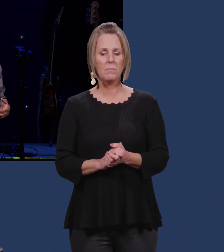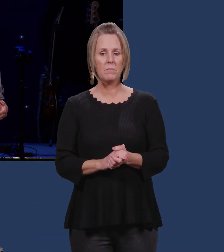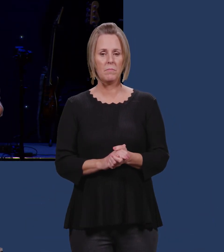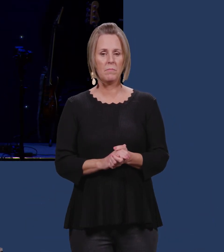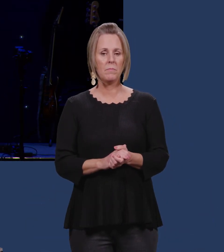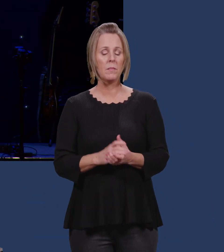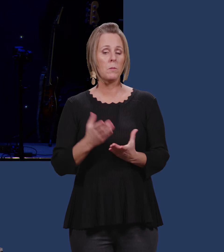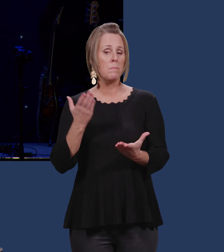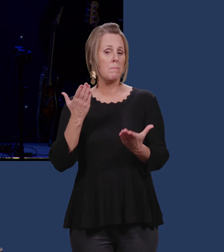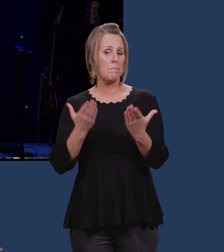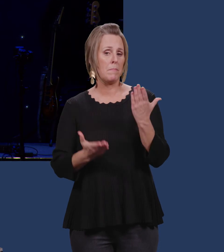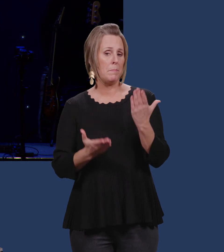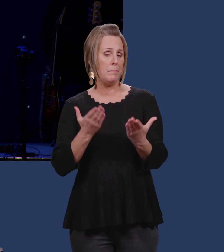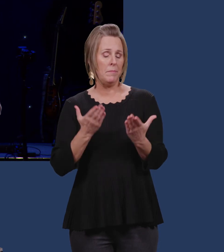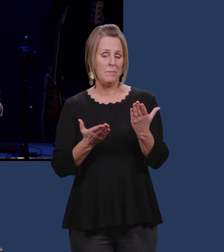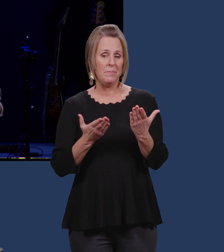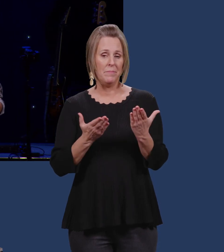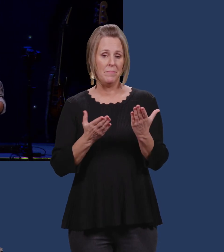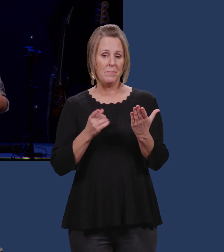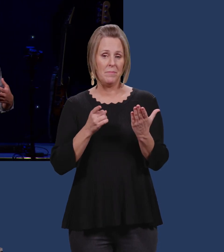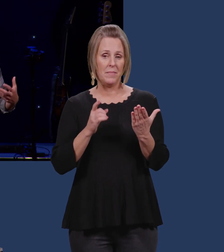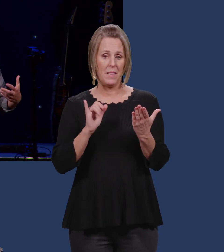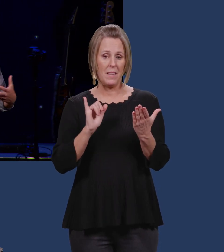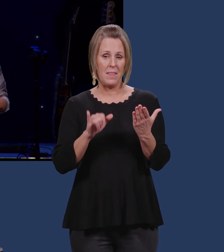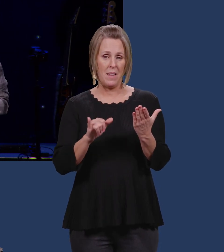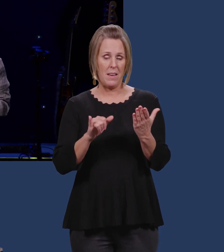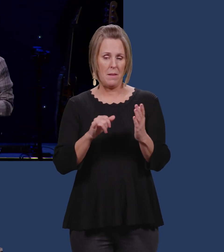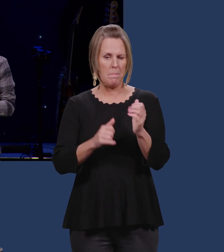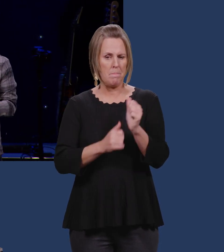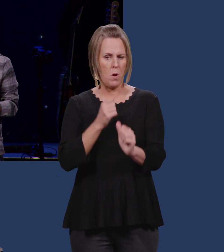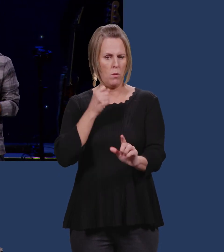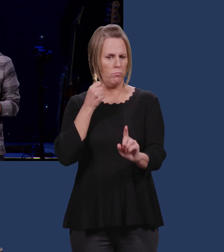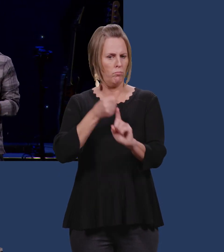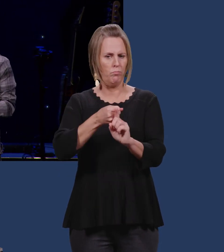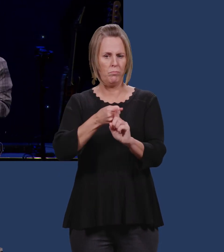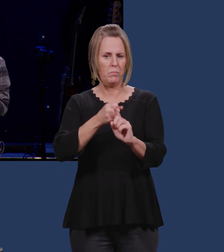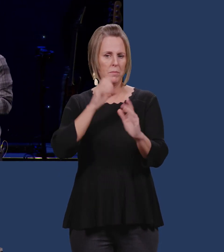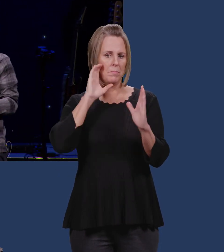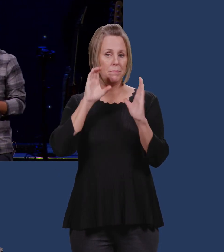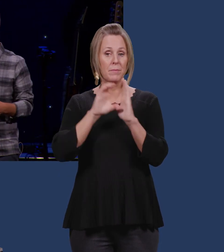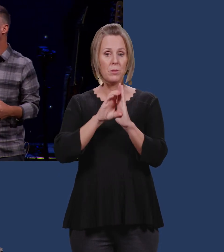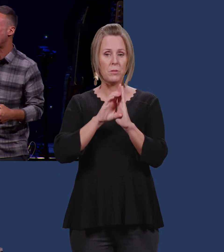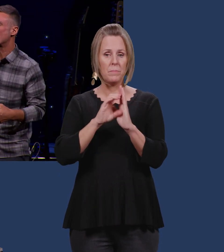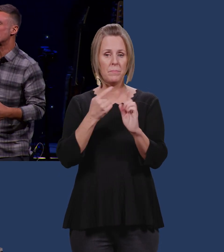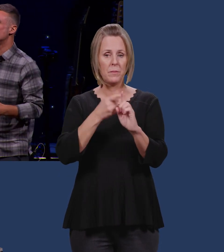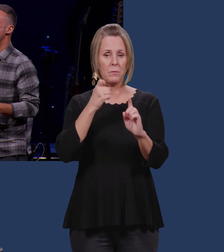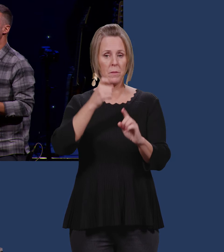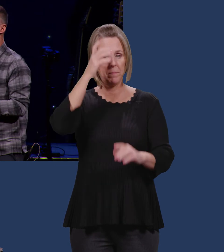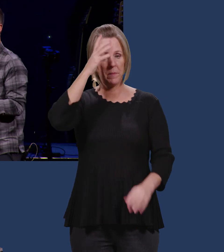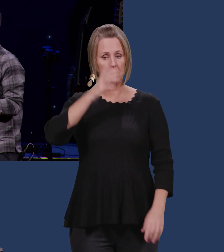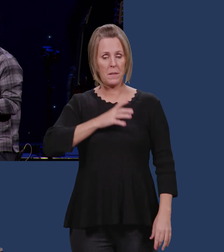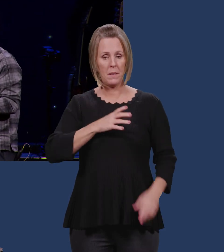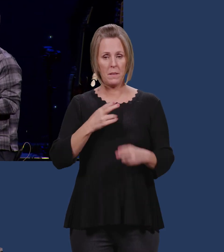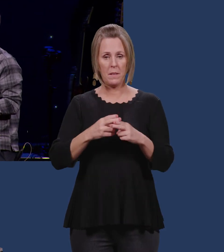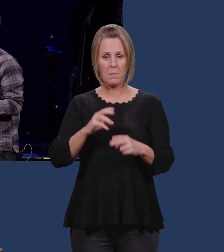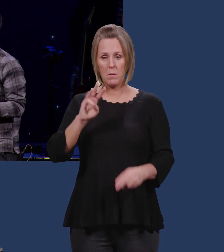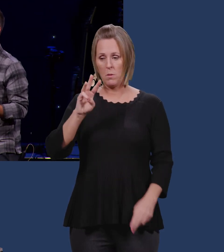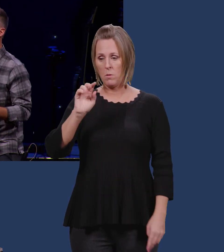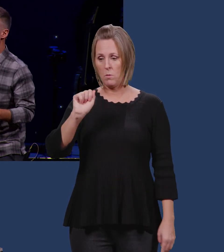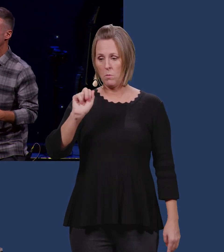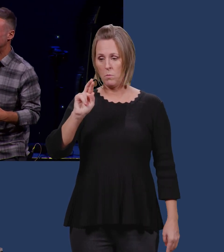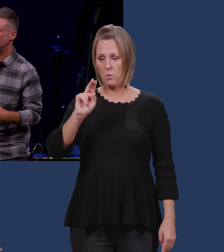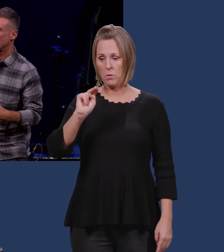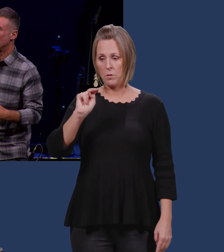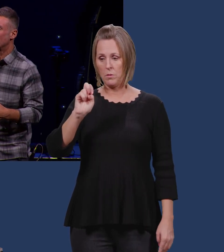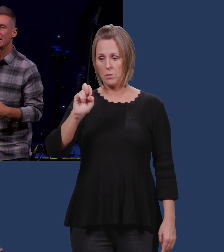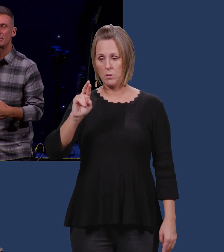Perhaps the image that is had the most profound impact on us comes from a guy named Warner Solomon. He was a